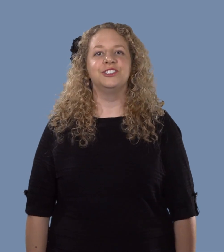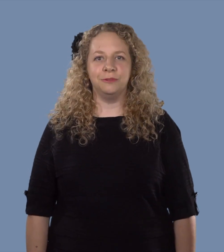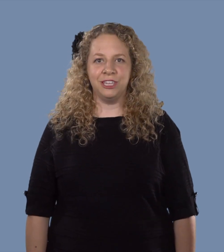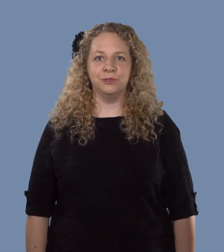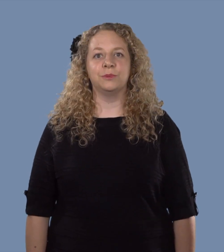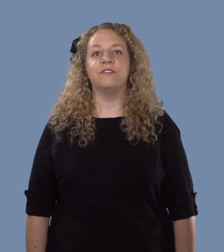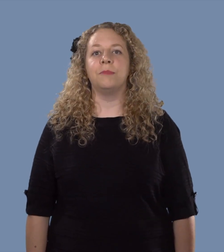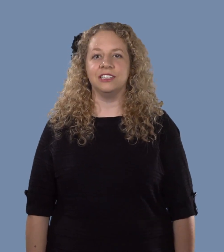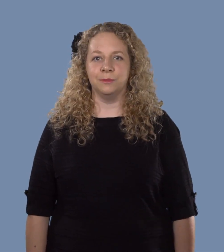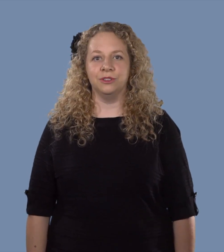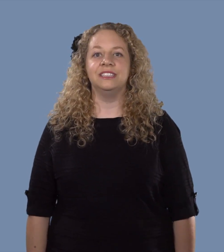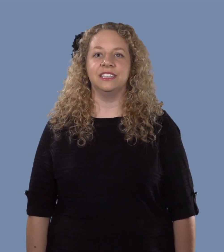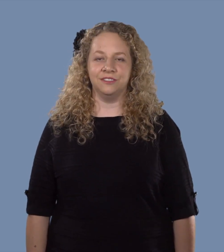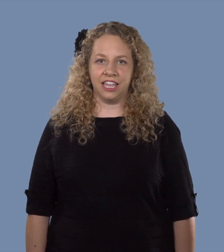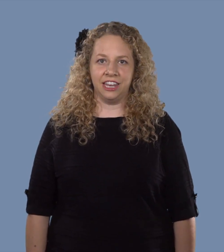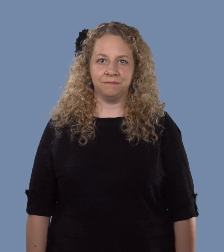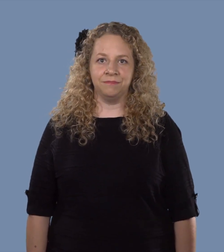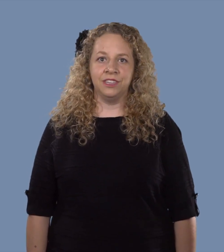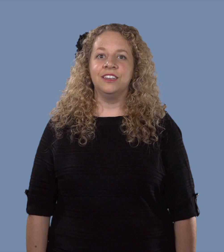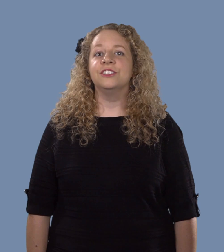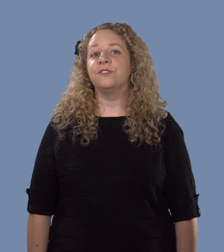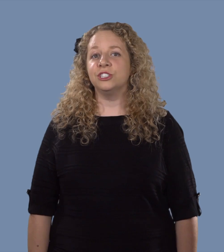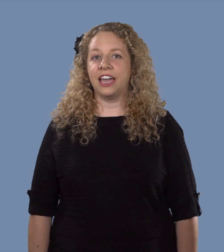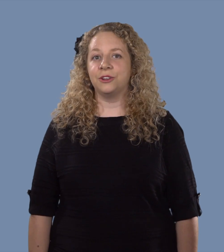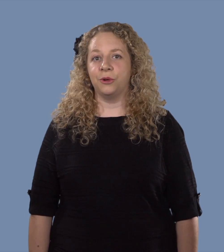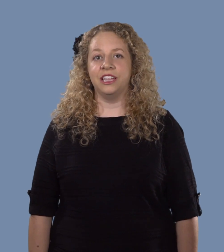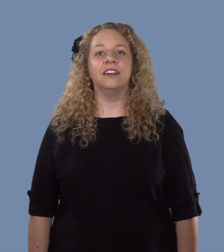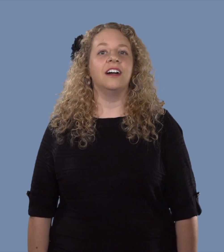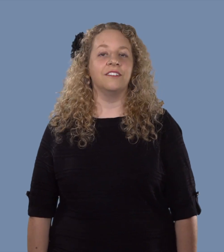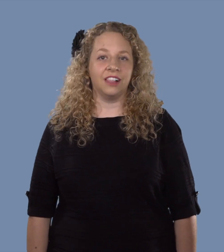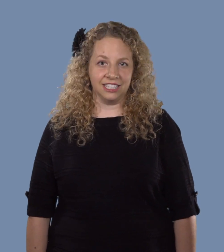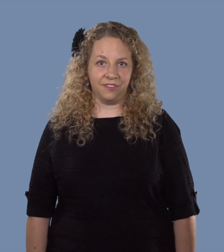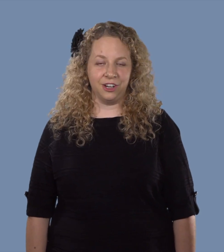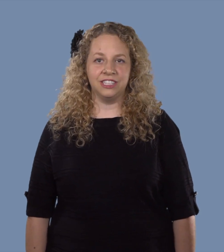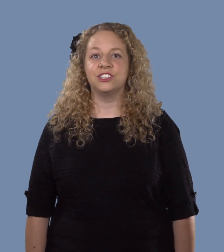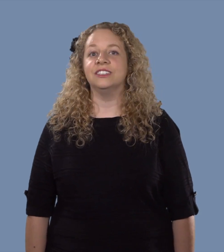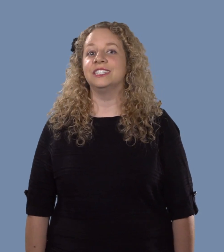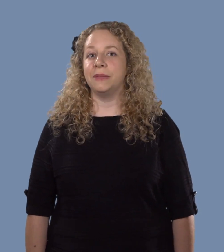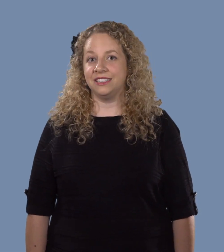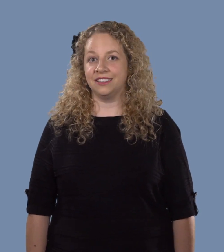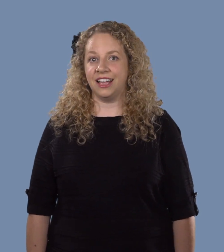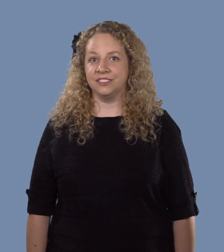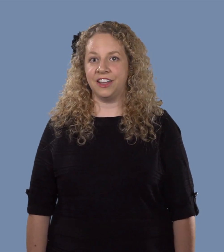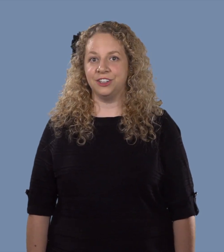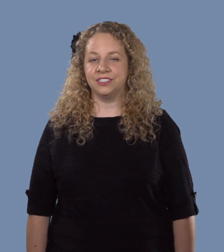called semantic classifiers. Semantic classifiers function as pronouns in ASL. These represent a whole